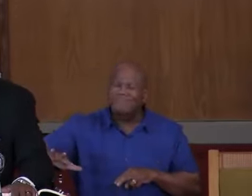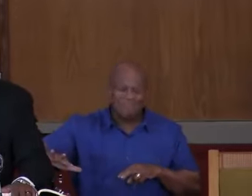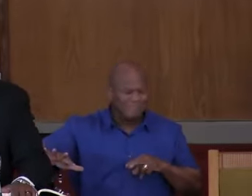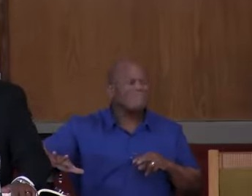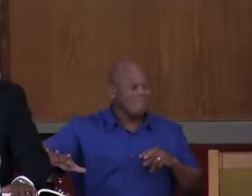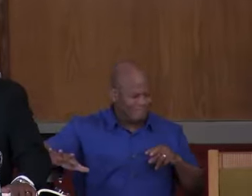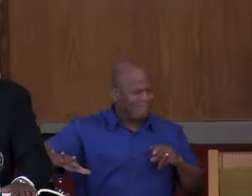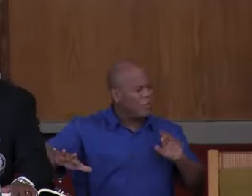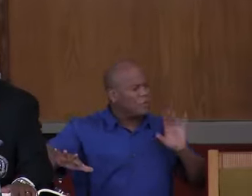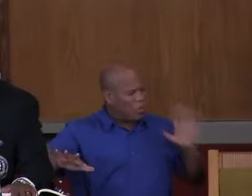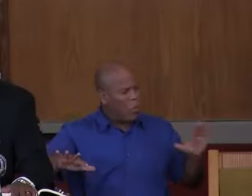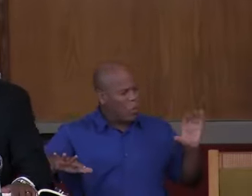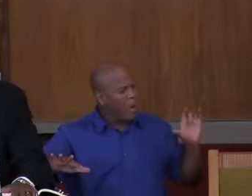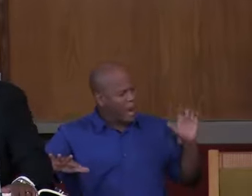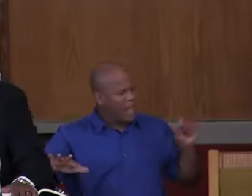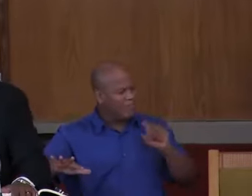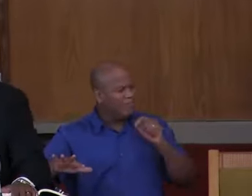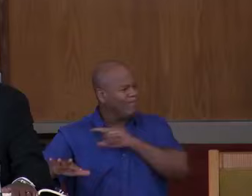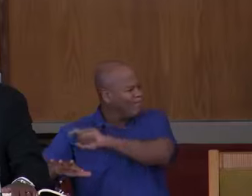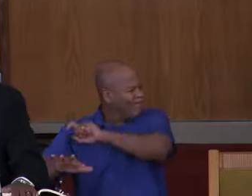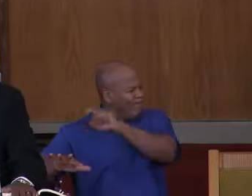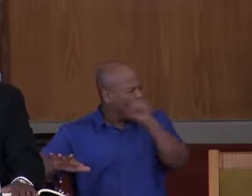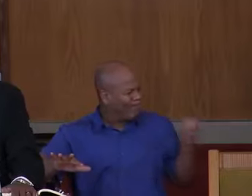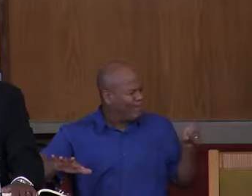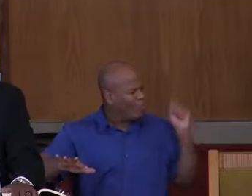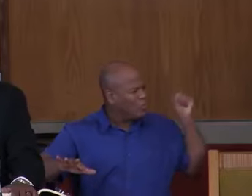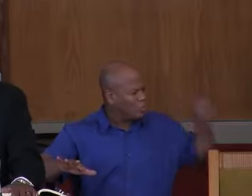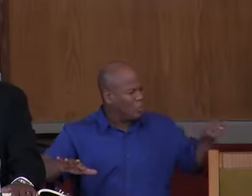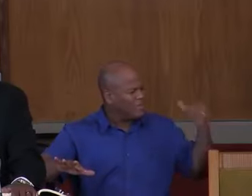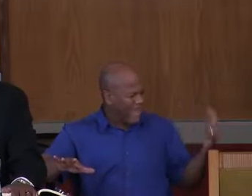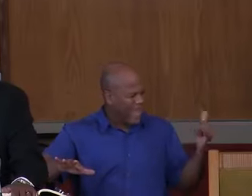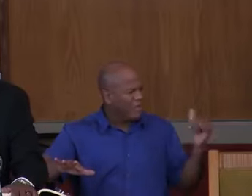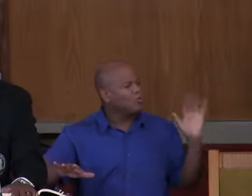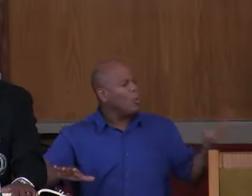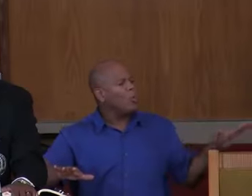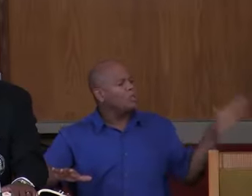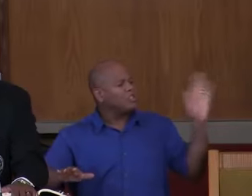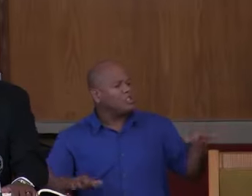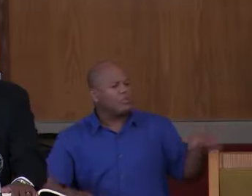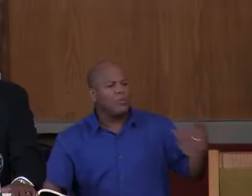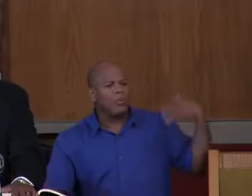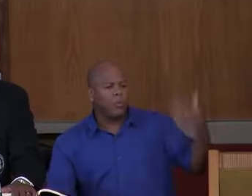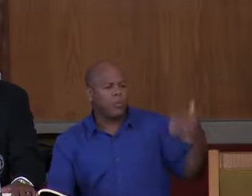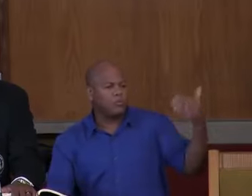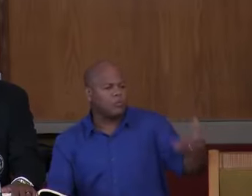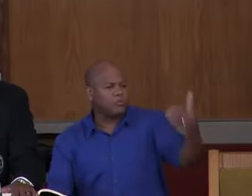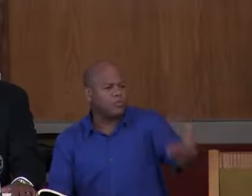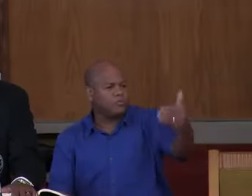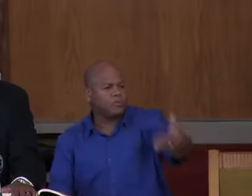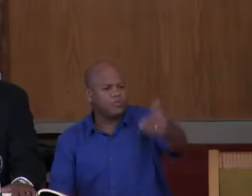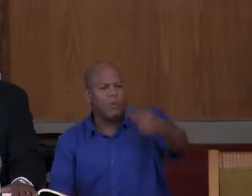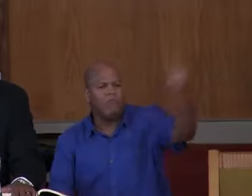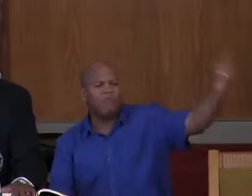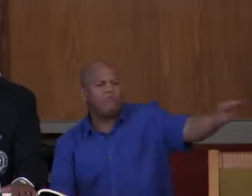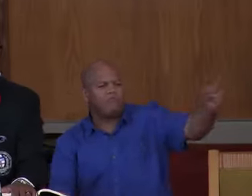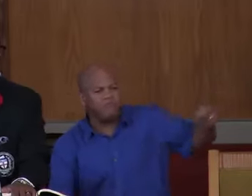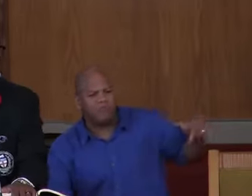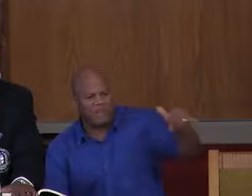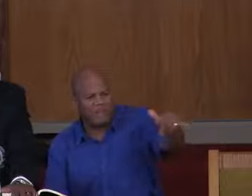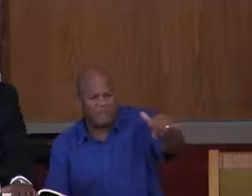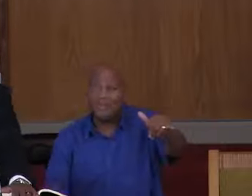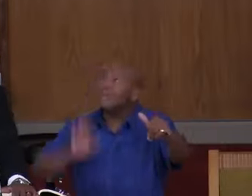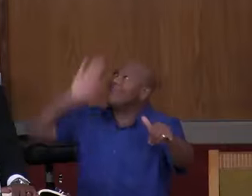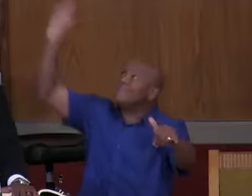children's children and your children's children and forever. God had already made a promise. Now here's the